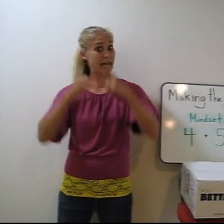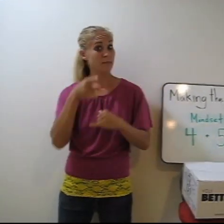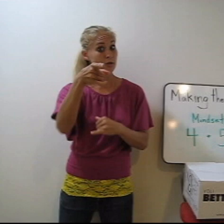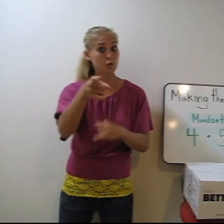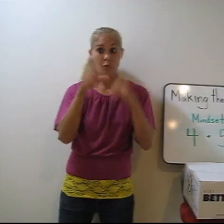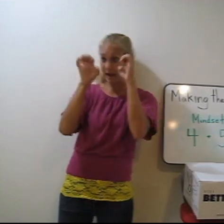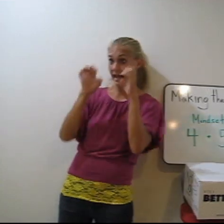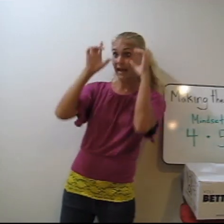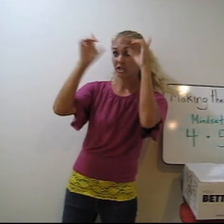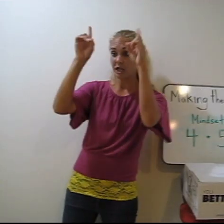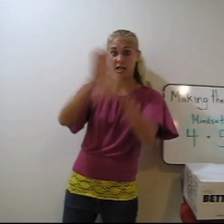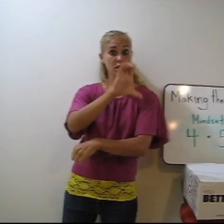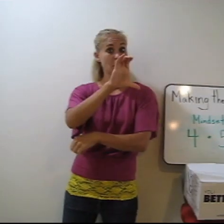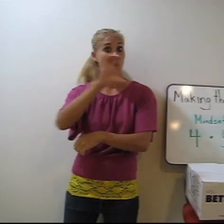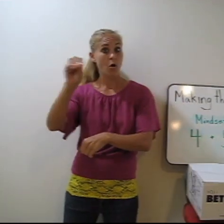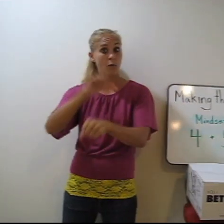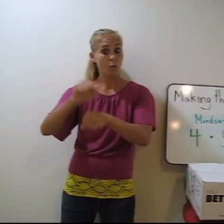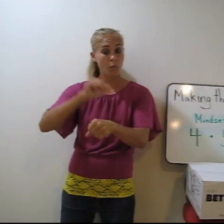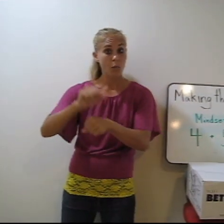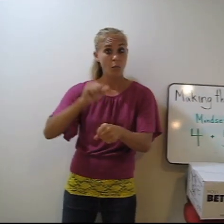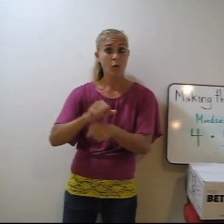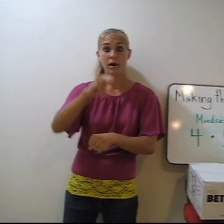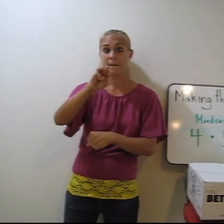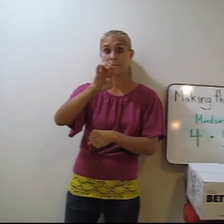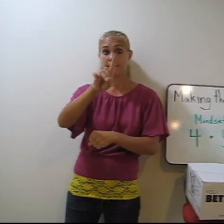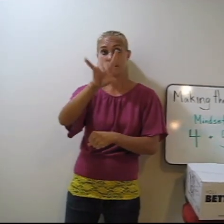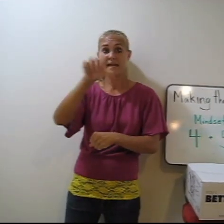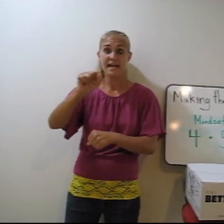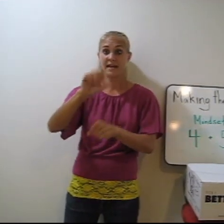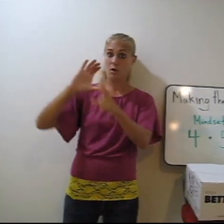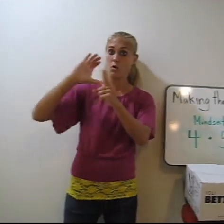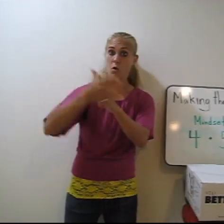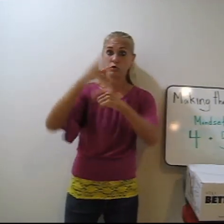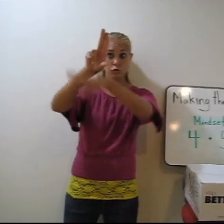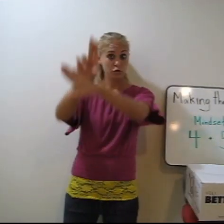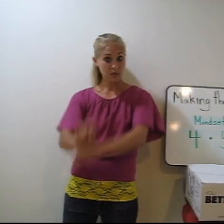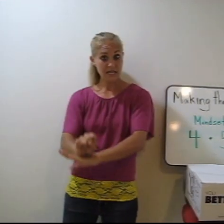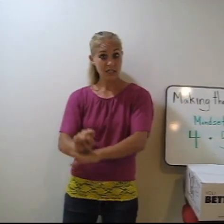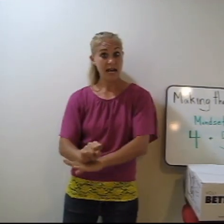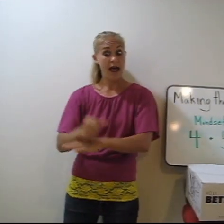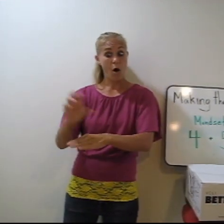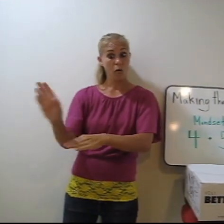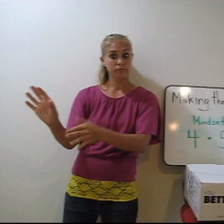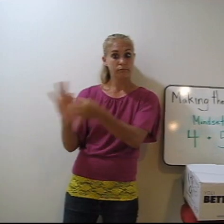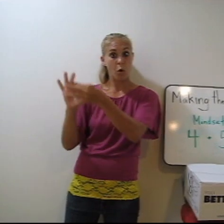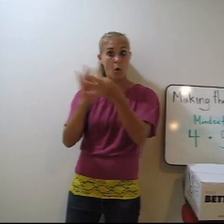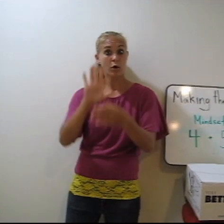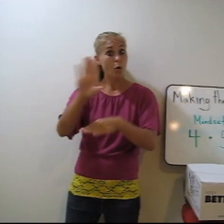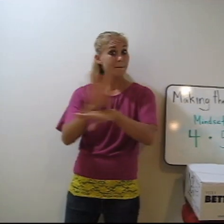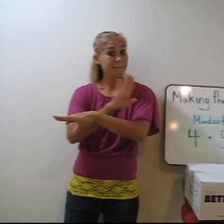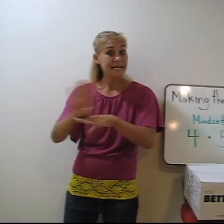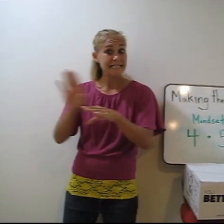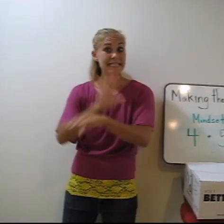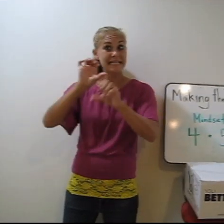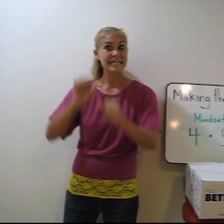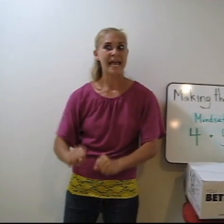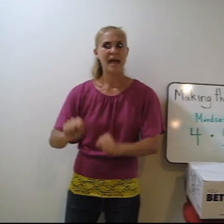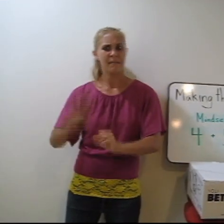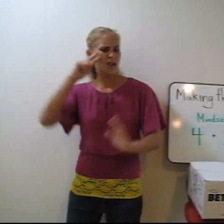academia, corporate culture, media, society norms, being an entrepreneur can be met with great antagonism. This is where